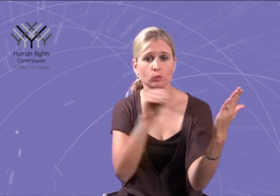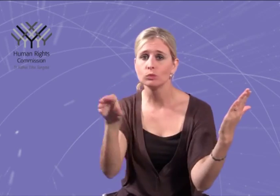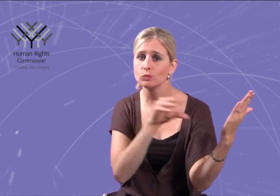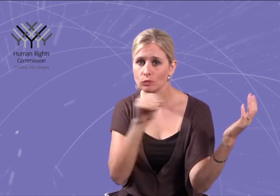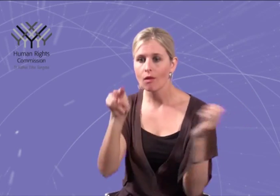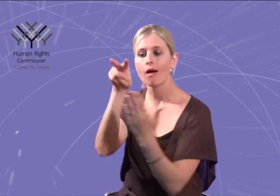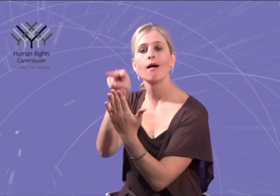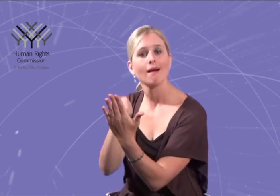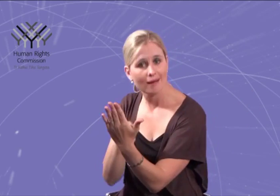on